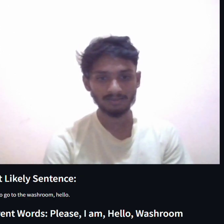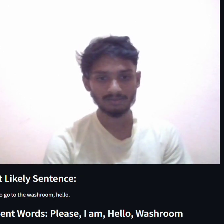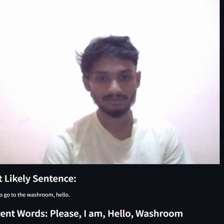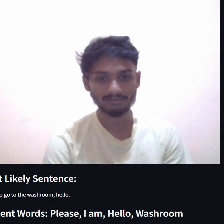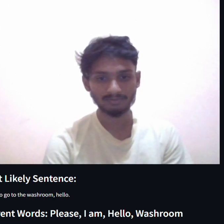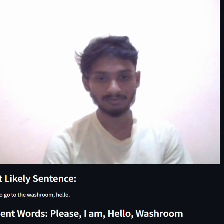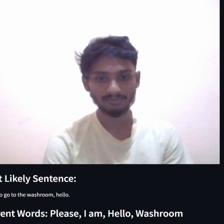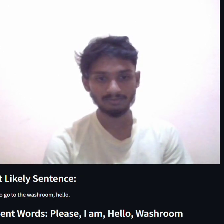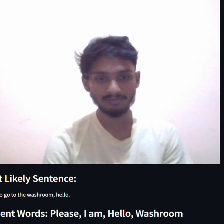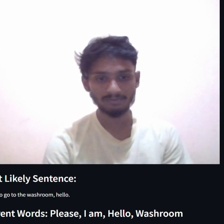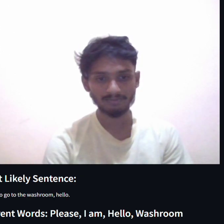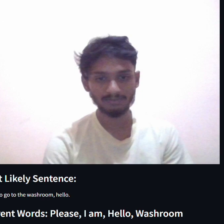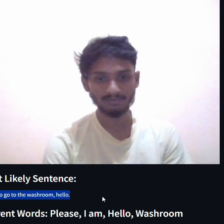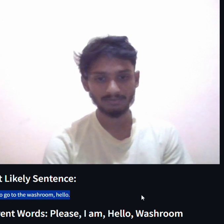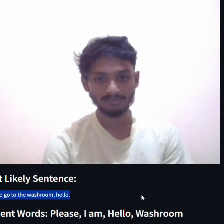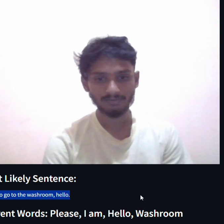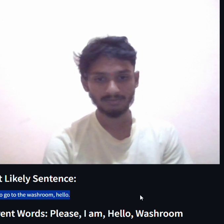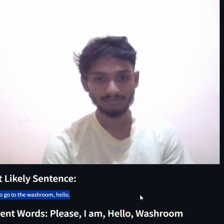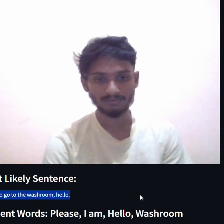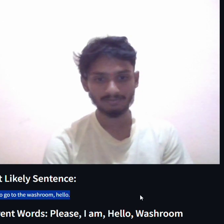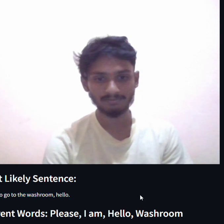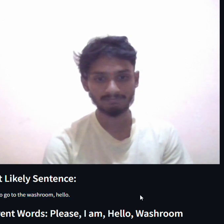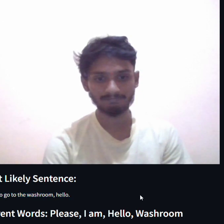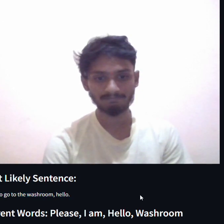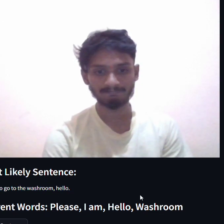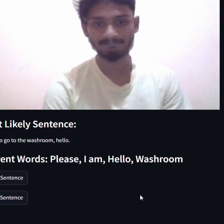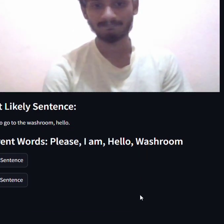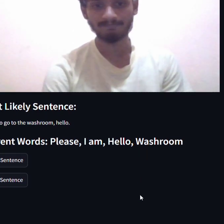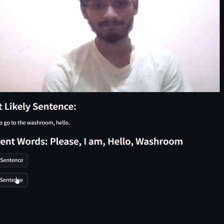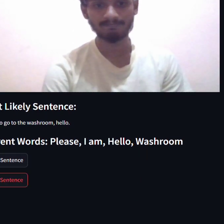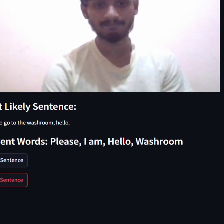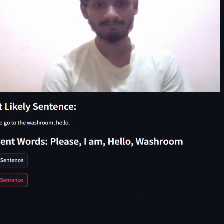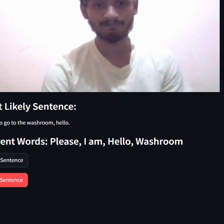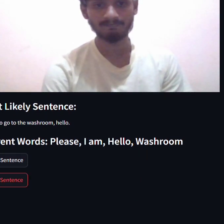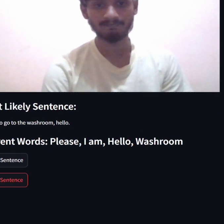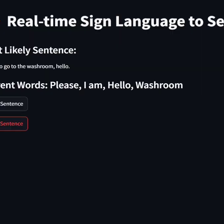following the light that set me